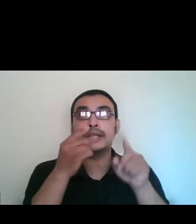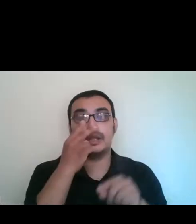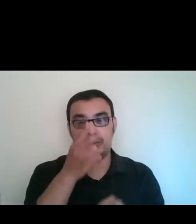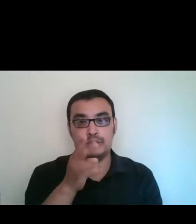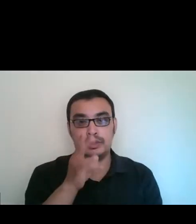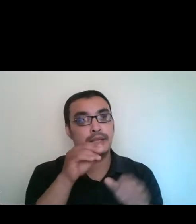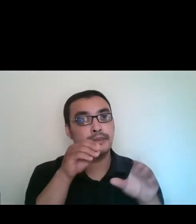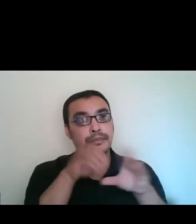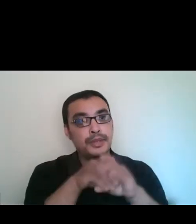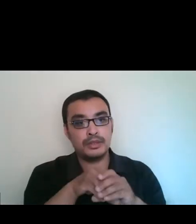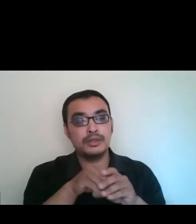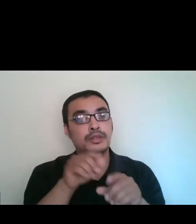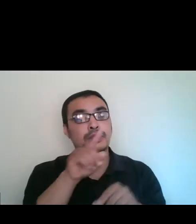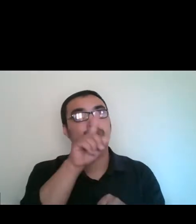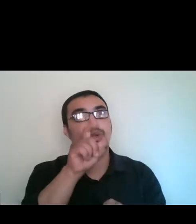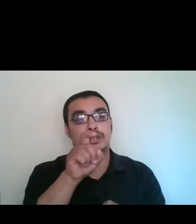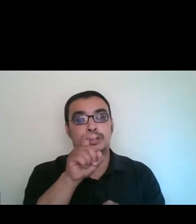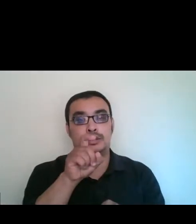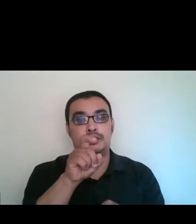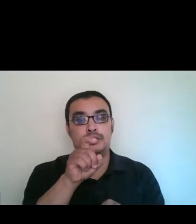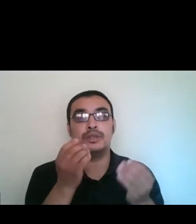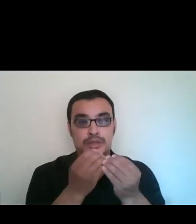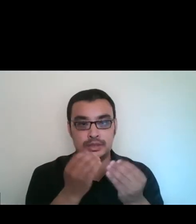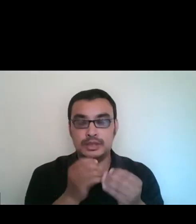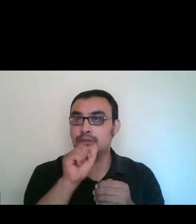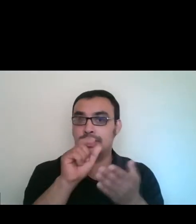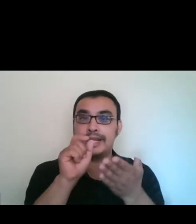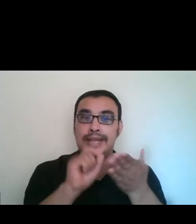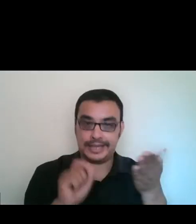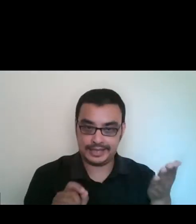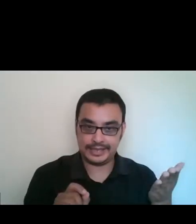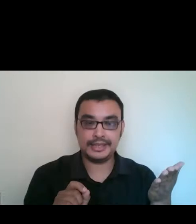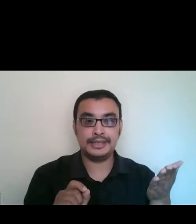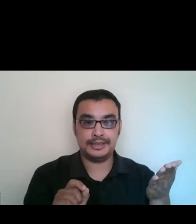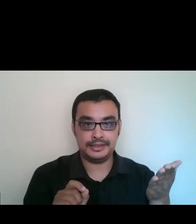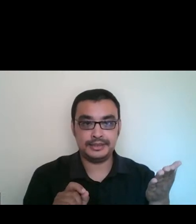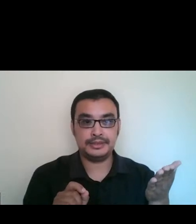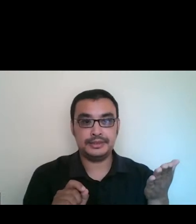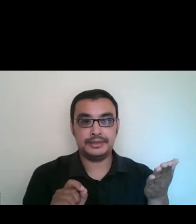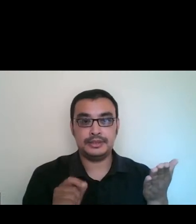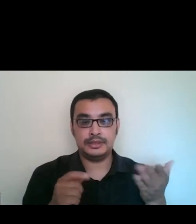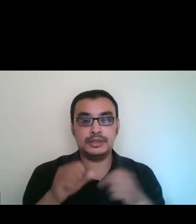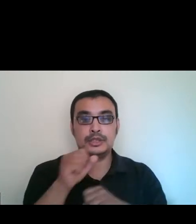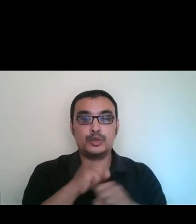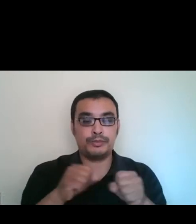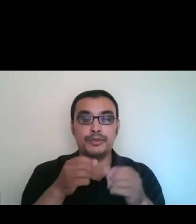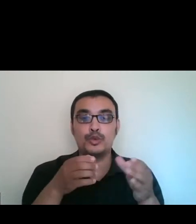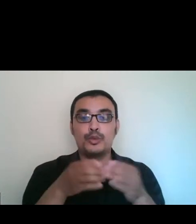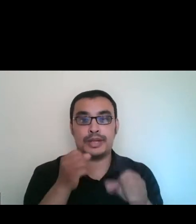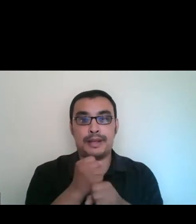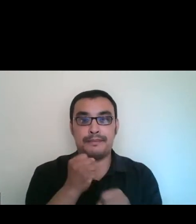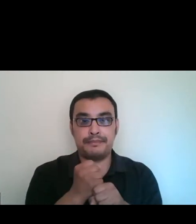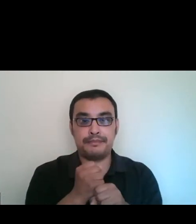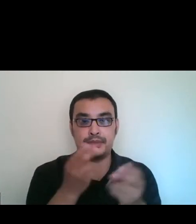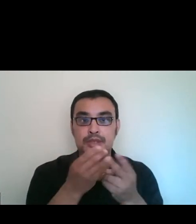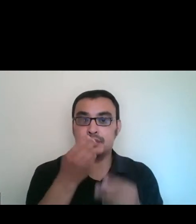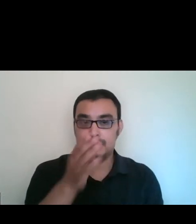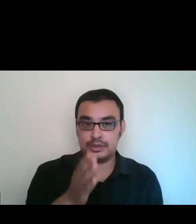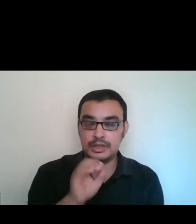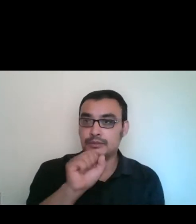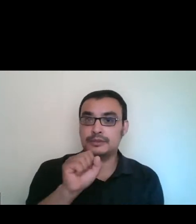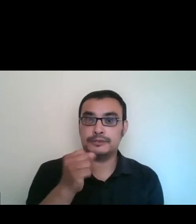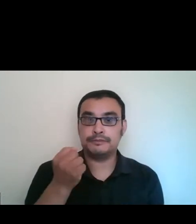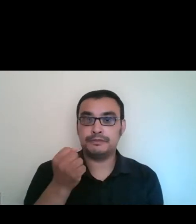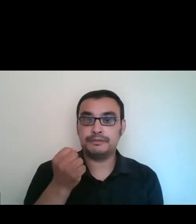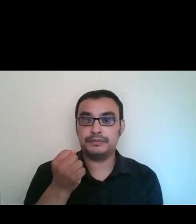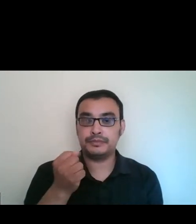you will be asked to write down in a sort of brainstorming exercise what are your